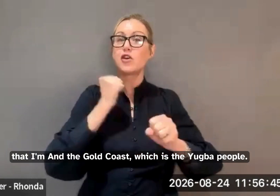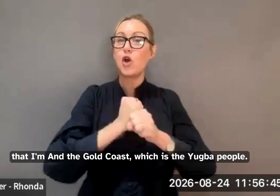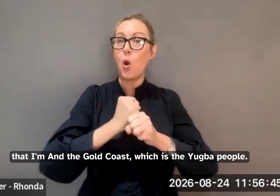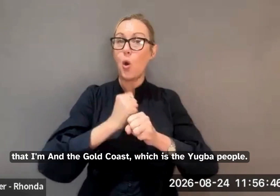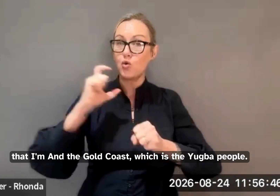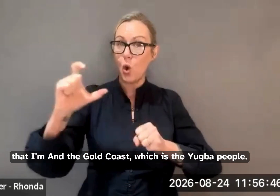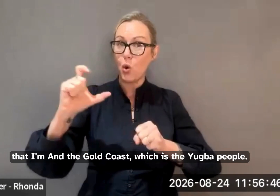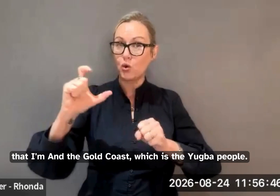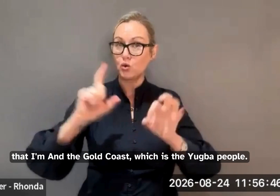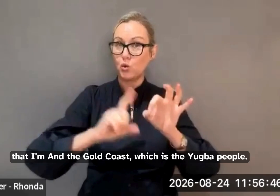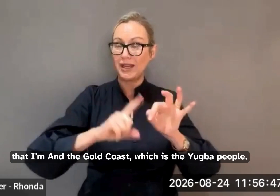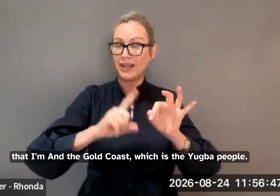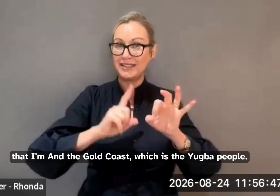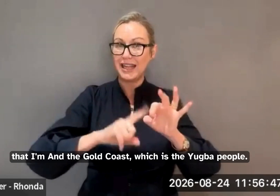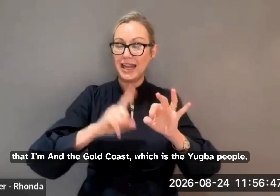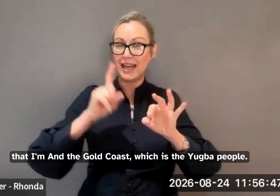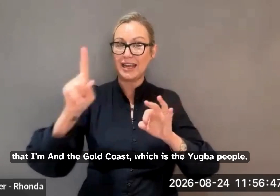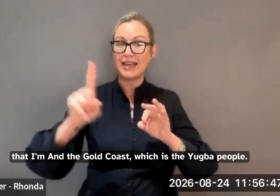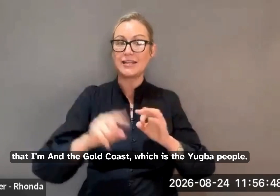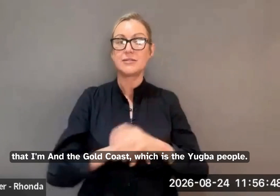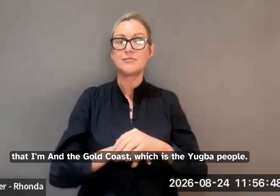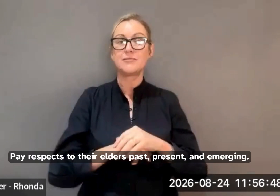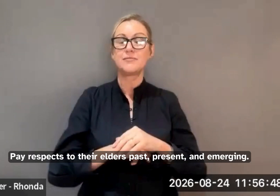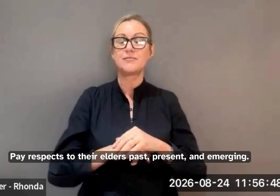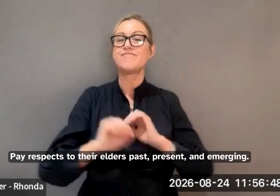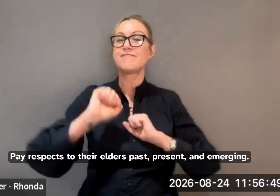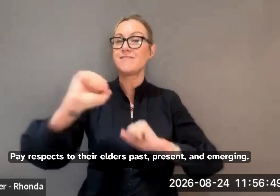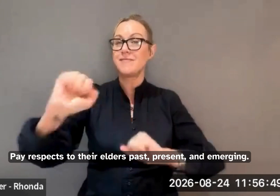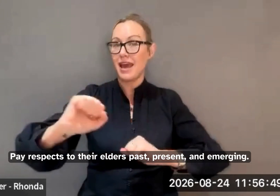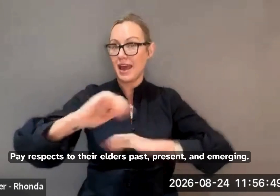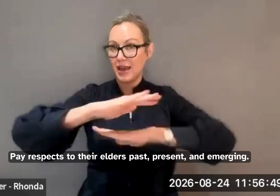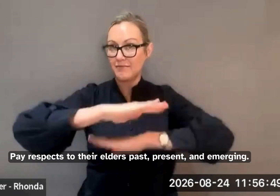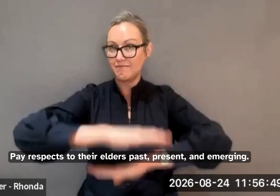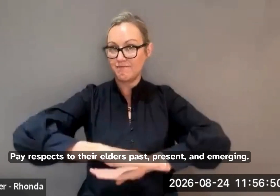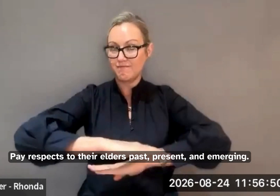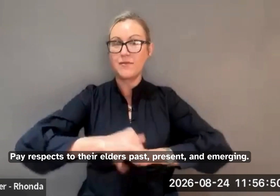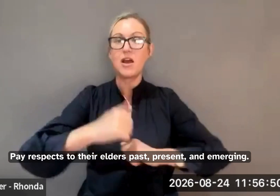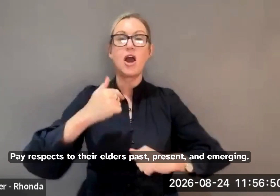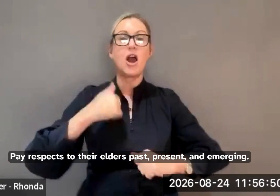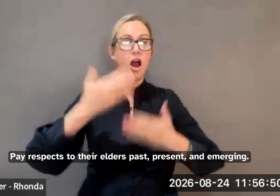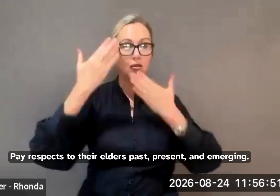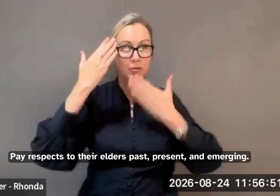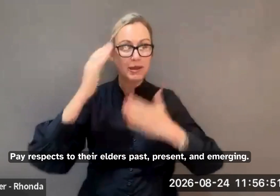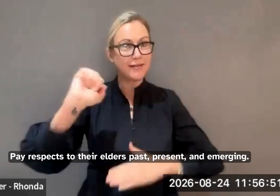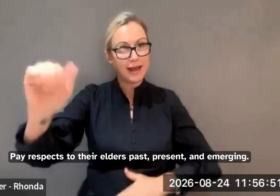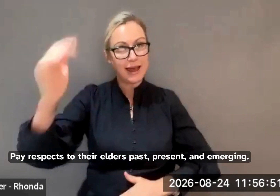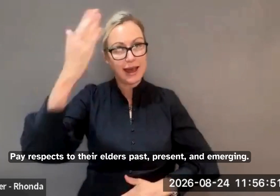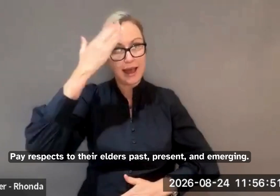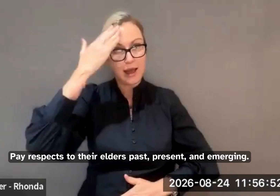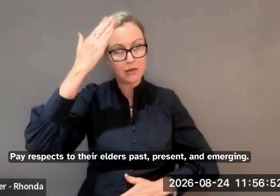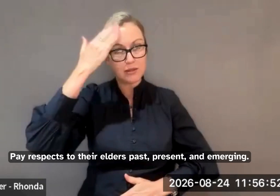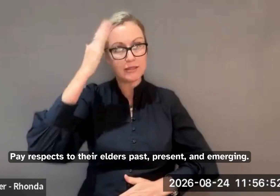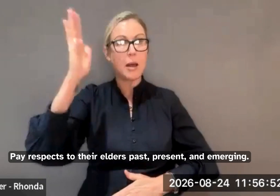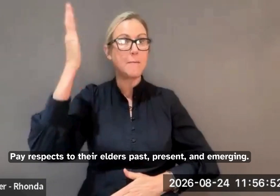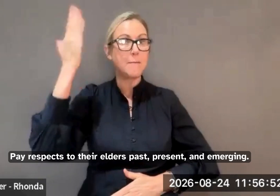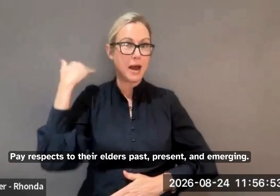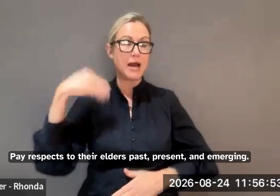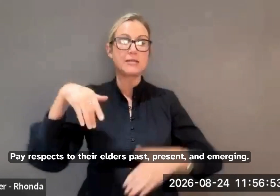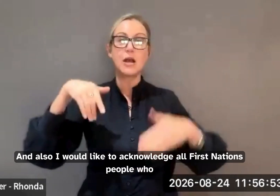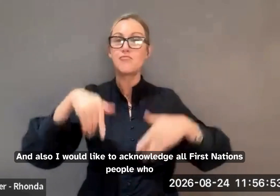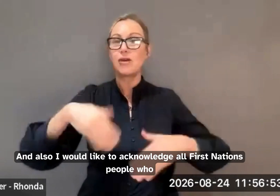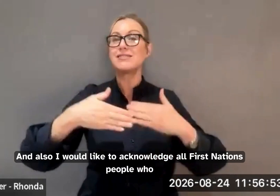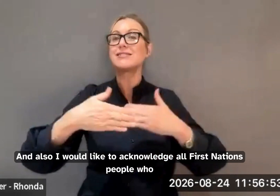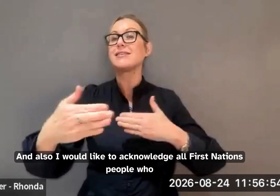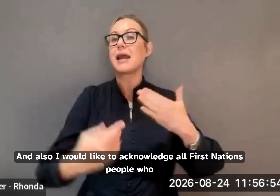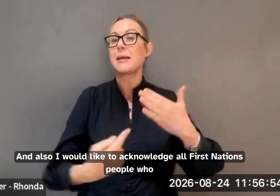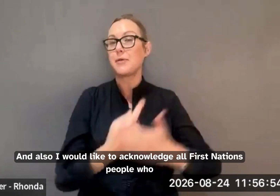is the Yugambeh people. Pay respects to their elders past, present and